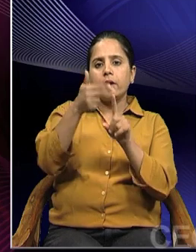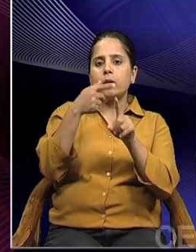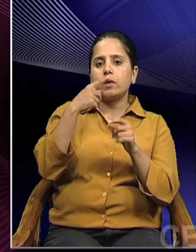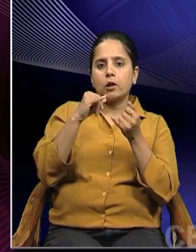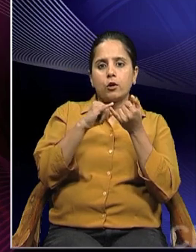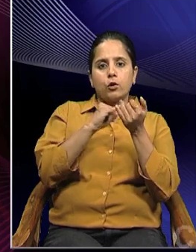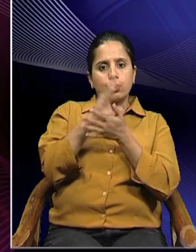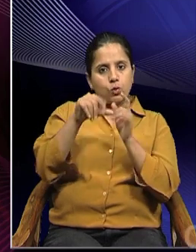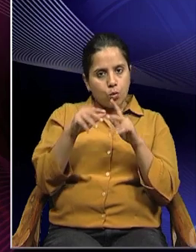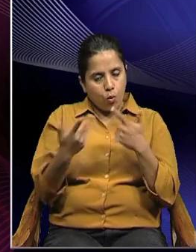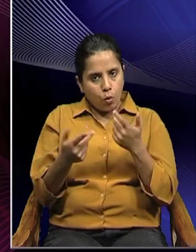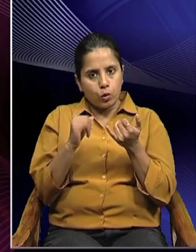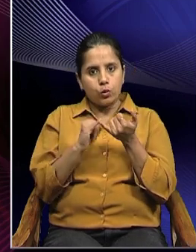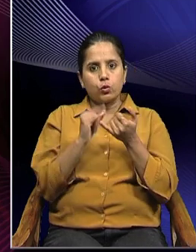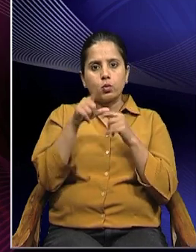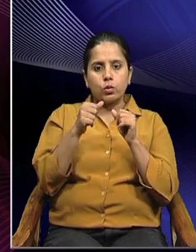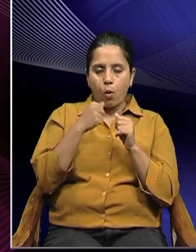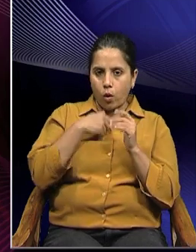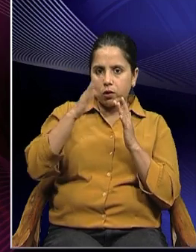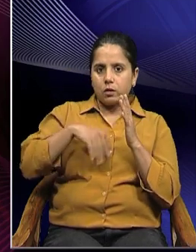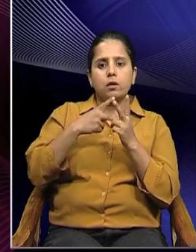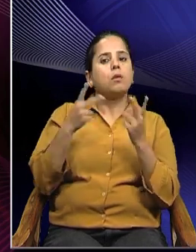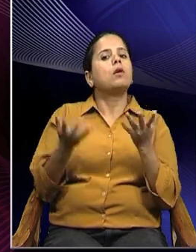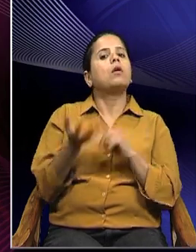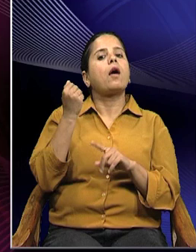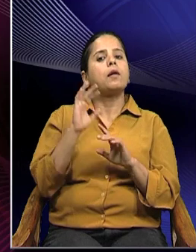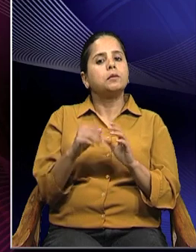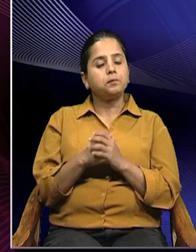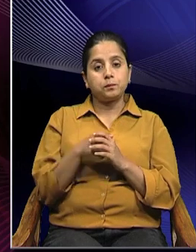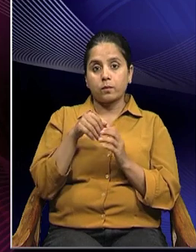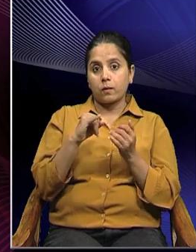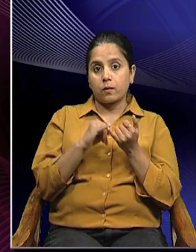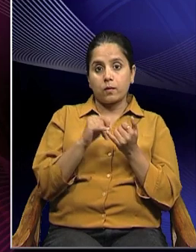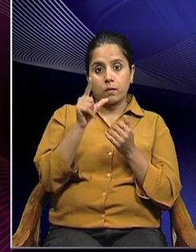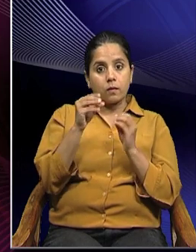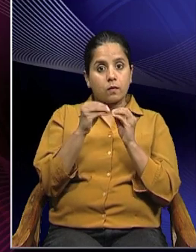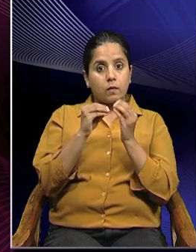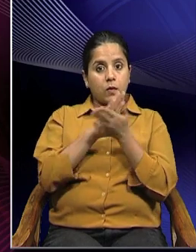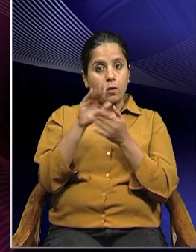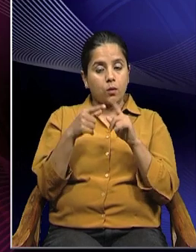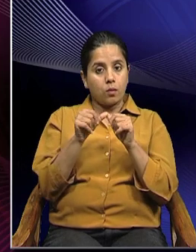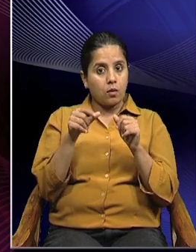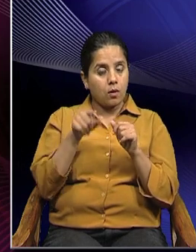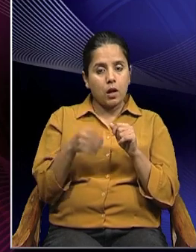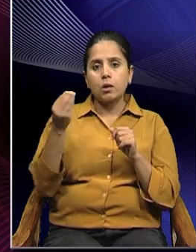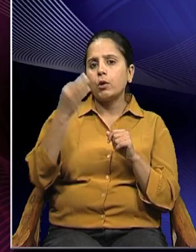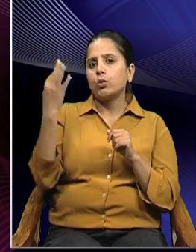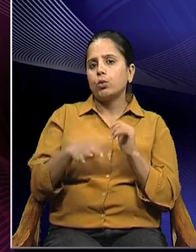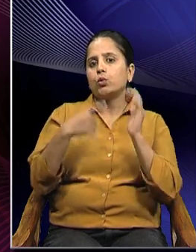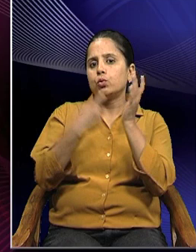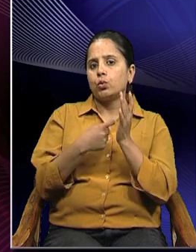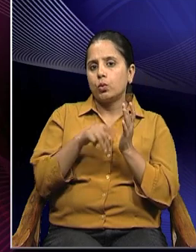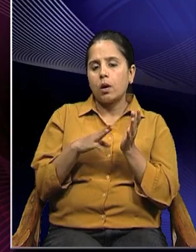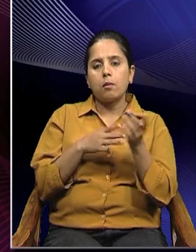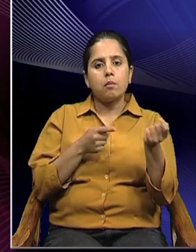shloka or a sutra in our own scriptures. So these subhashitas, they indicate that some new principles of management